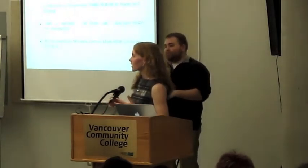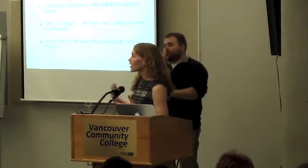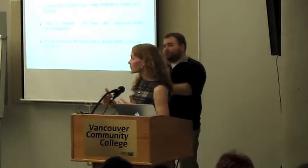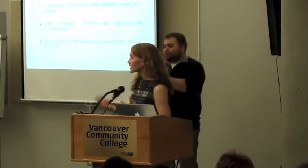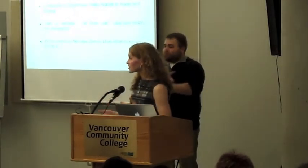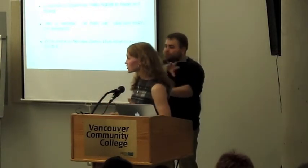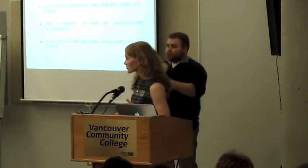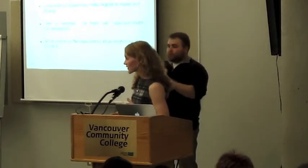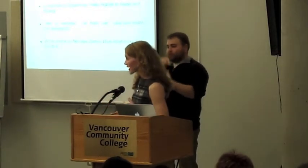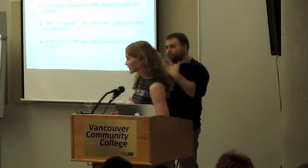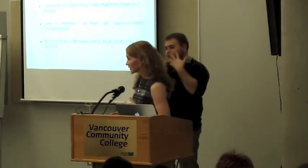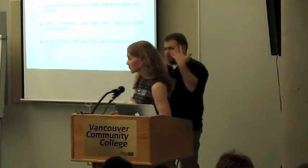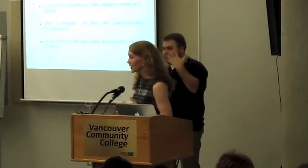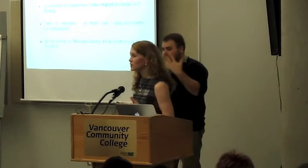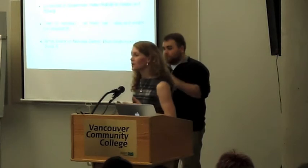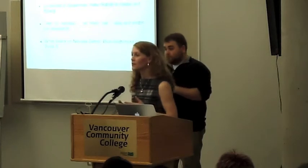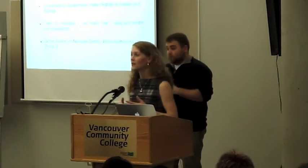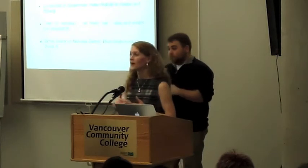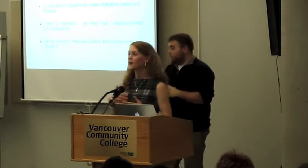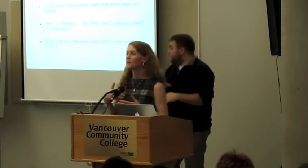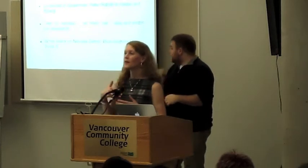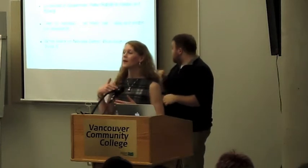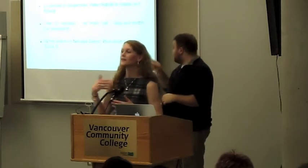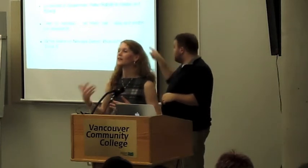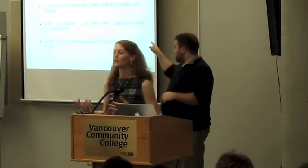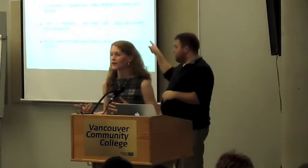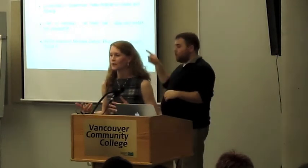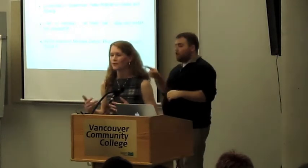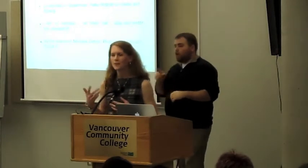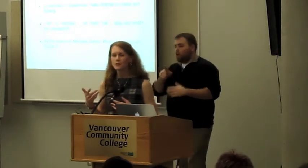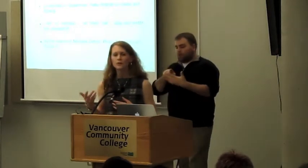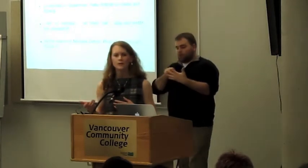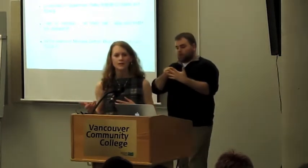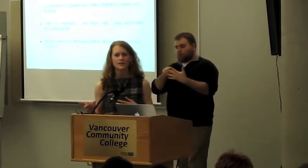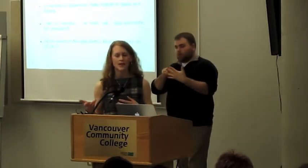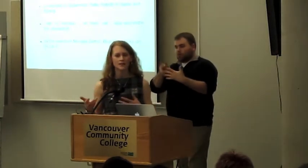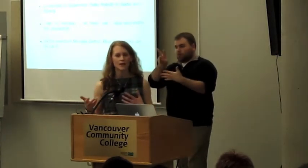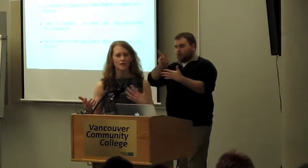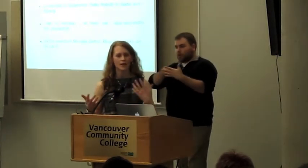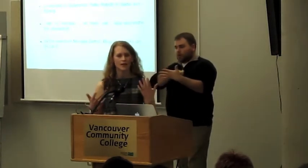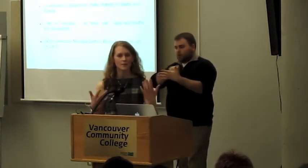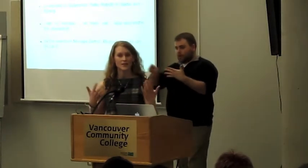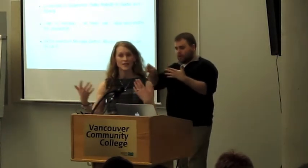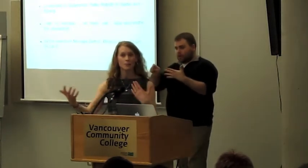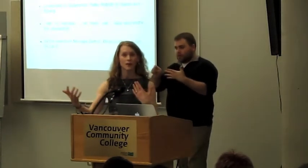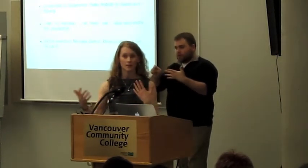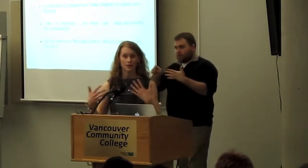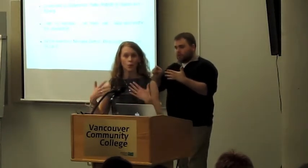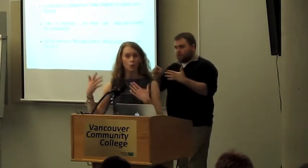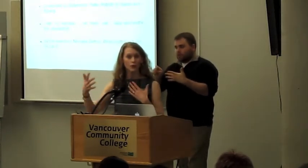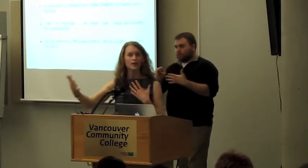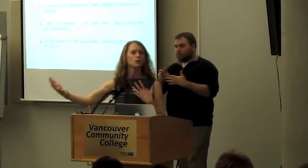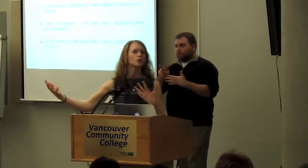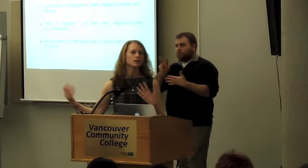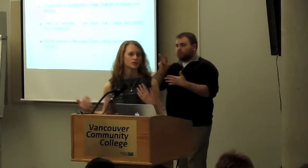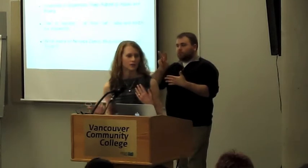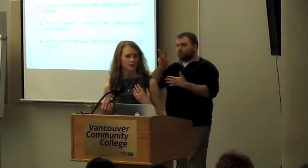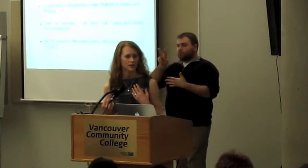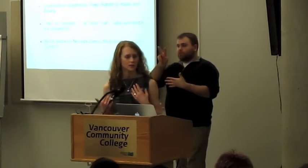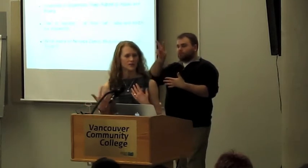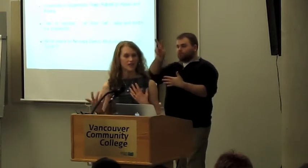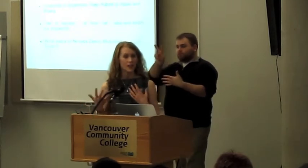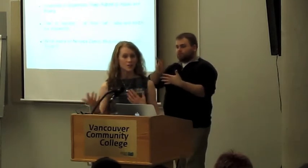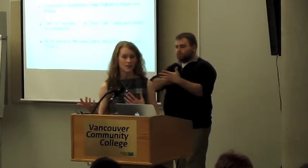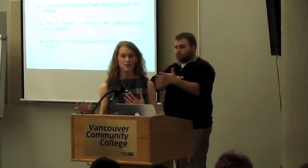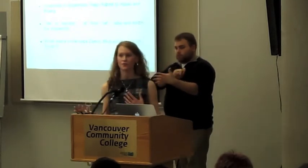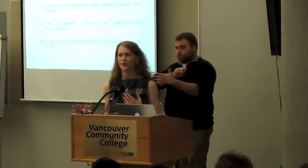with accommodations to reality. Because when we become literate, we have a much more vivid sense of the separate real world